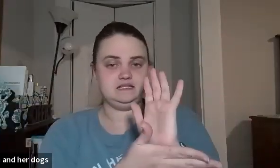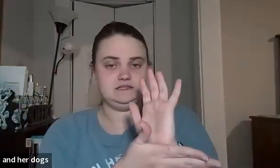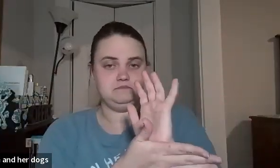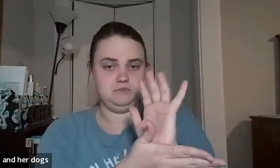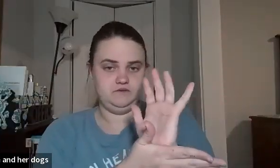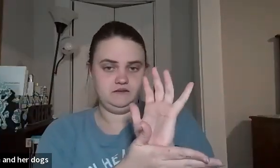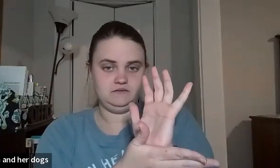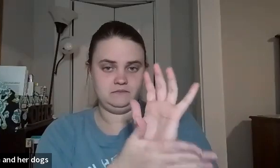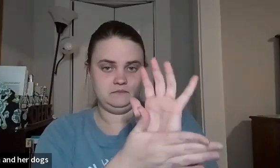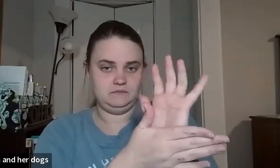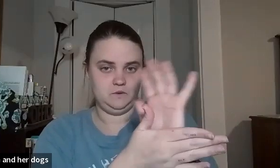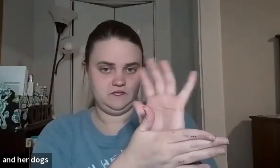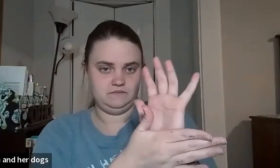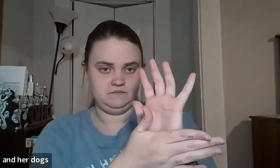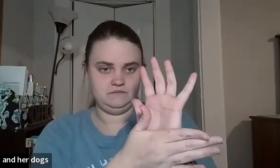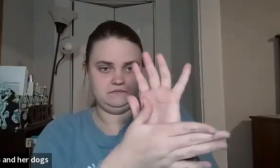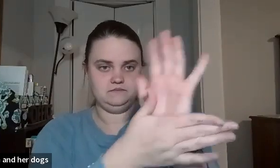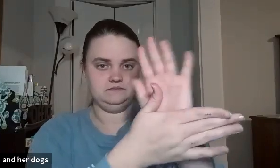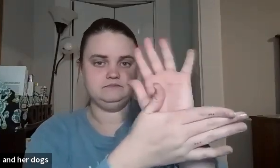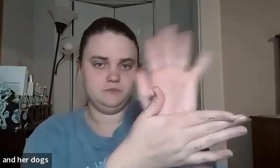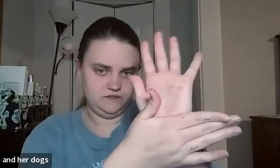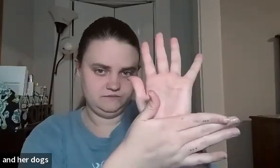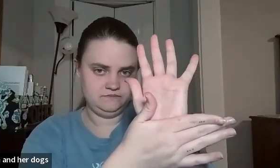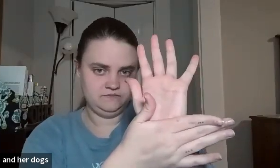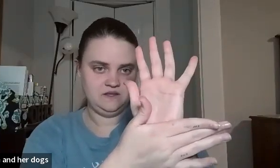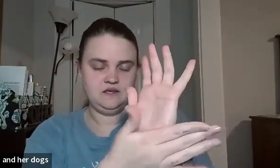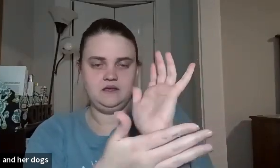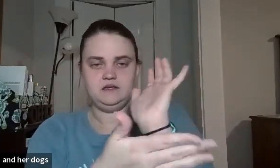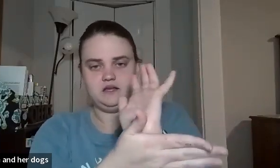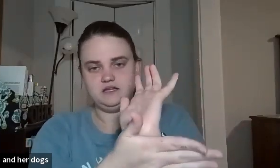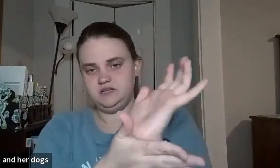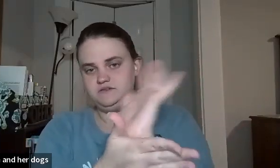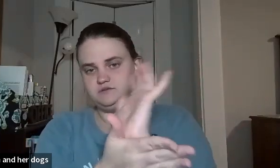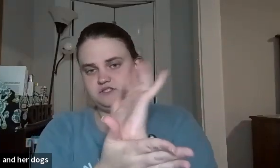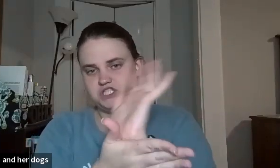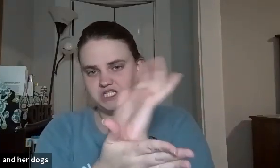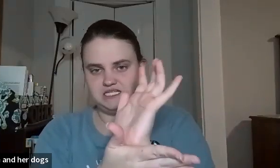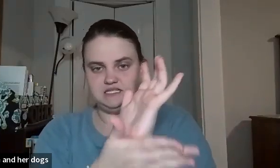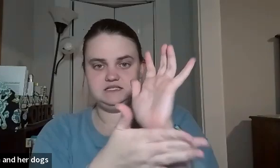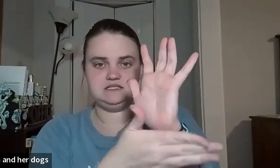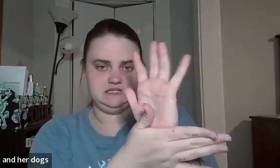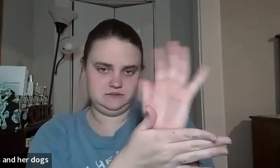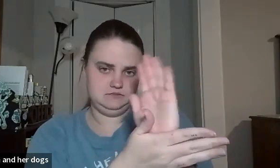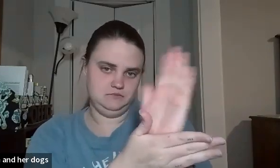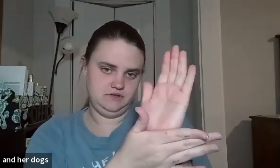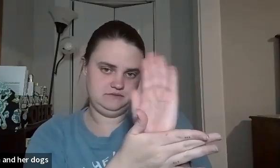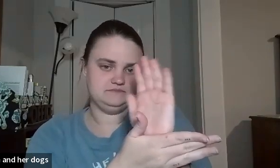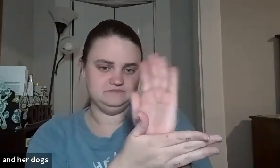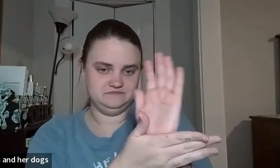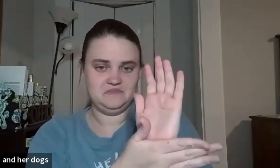that's movie, movie, movie. Not to be confused with cheese, it's movie.